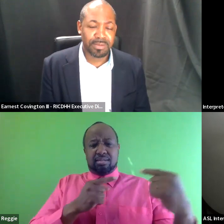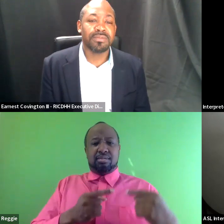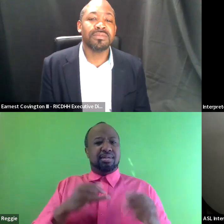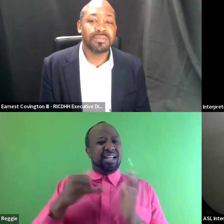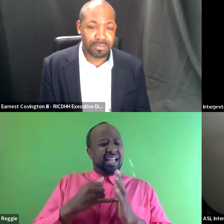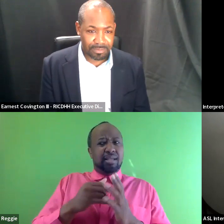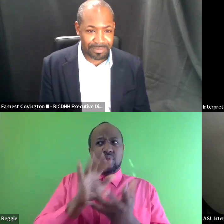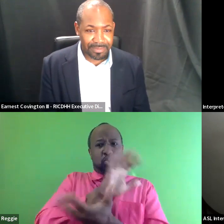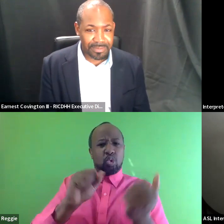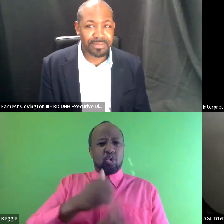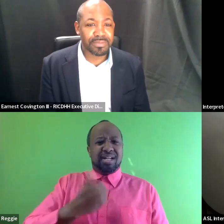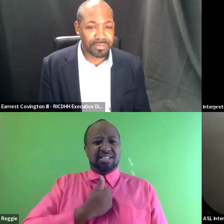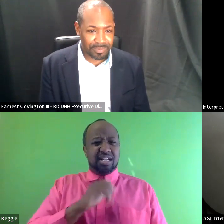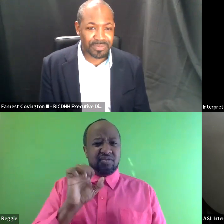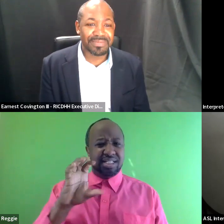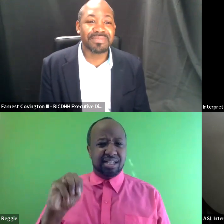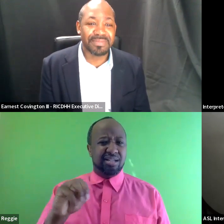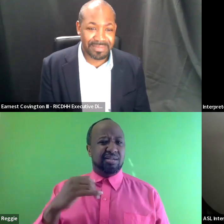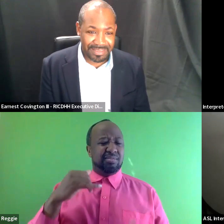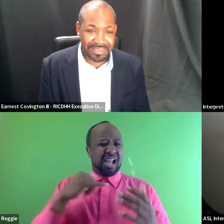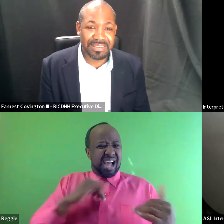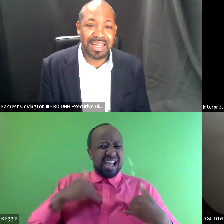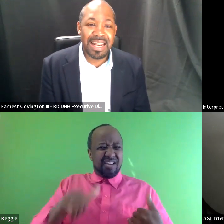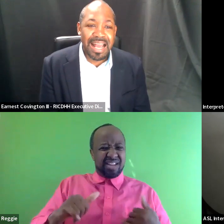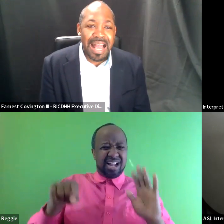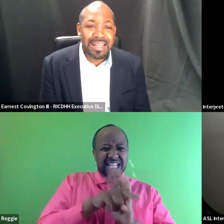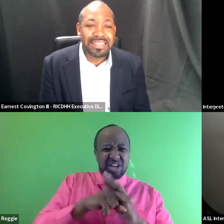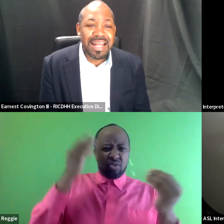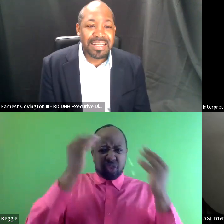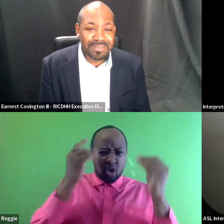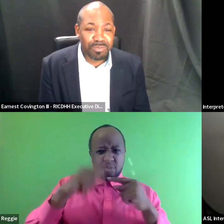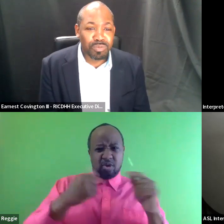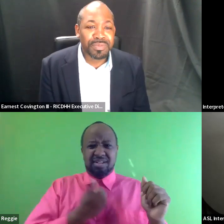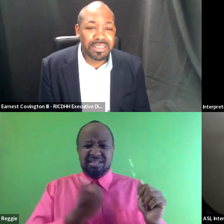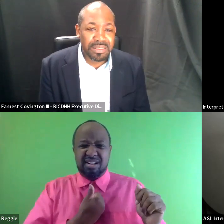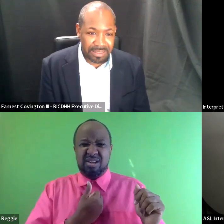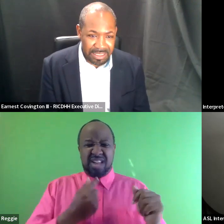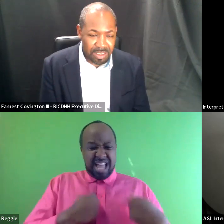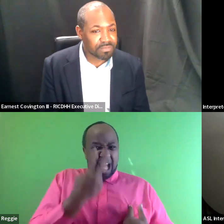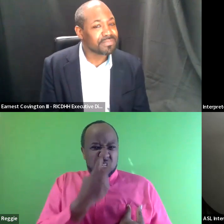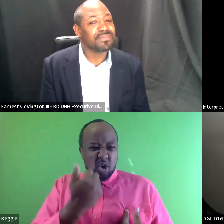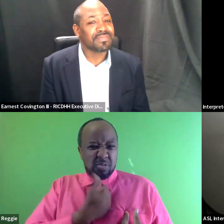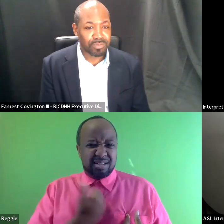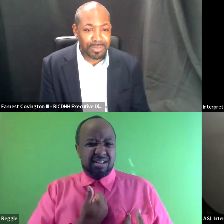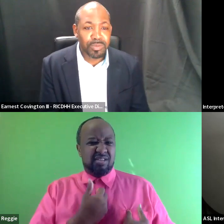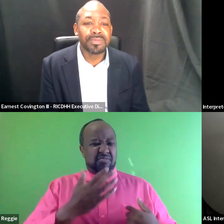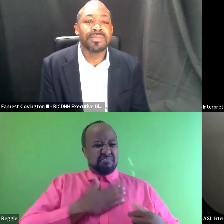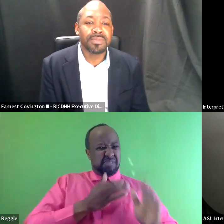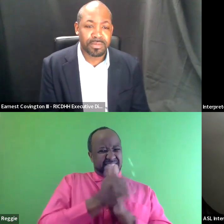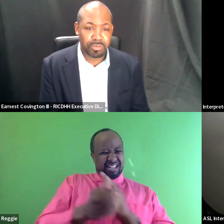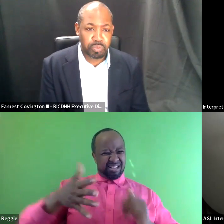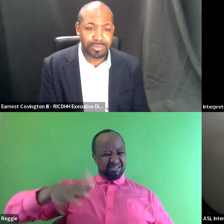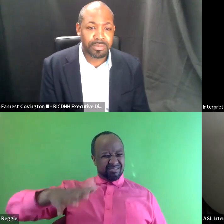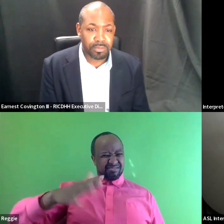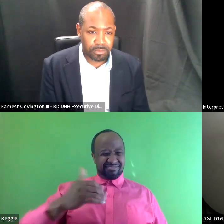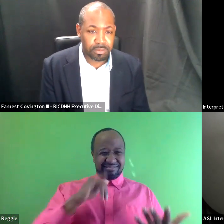teacher certification, I mean, that really destroyed my self-esteem going through the process. And if I hadn't have